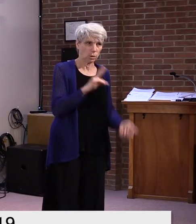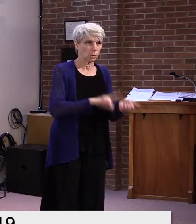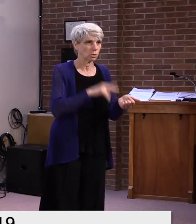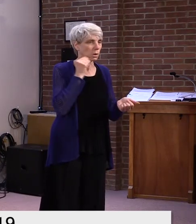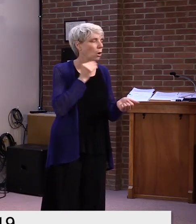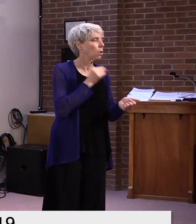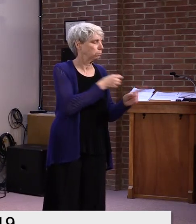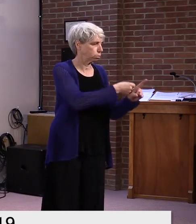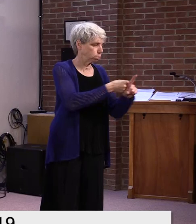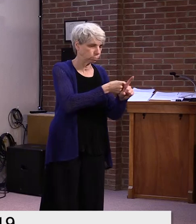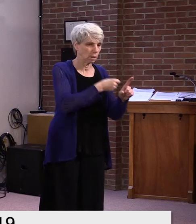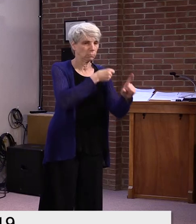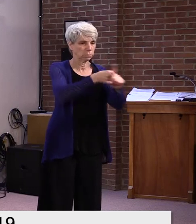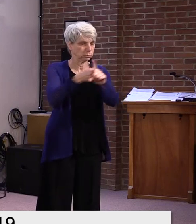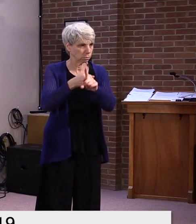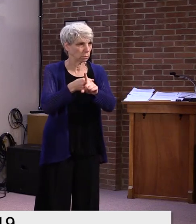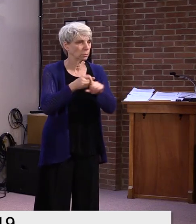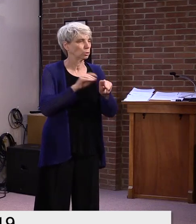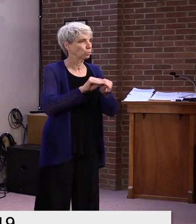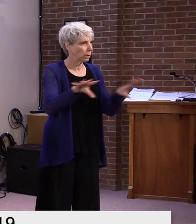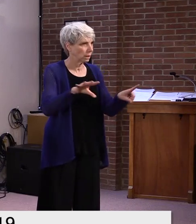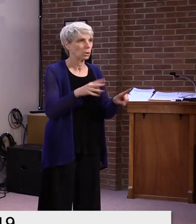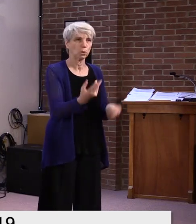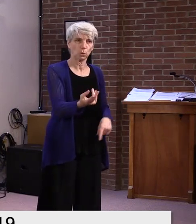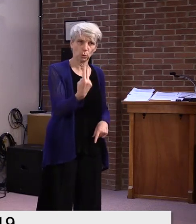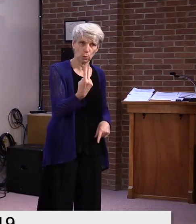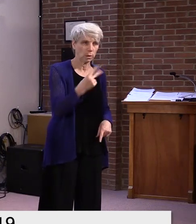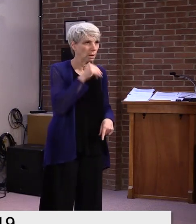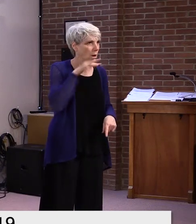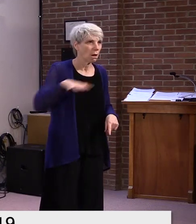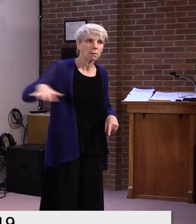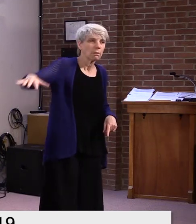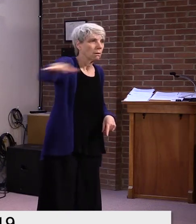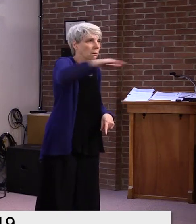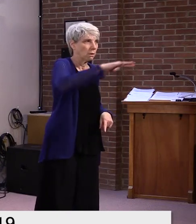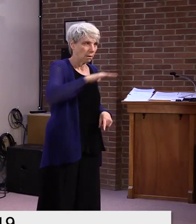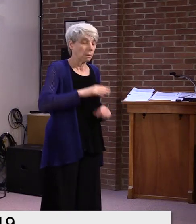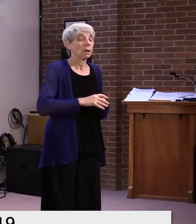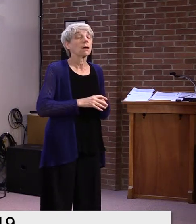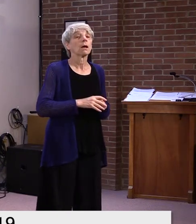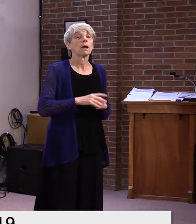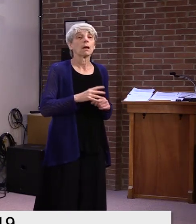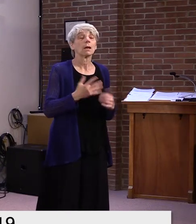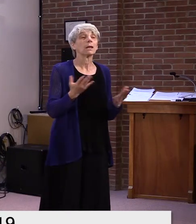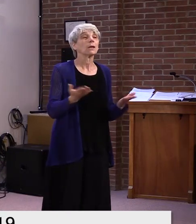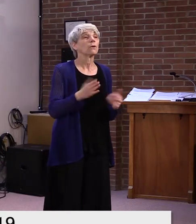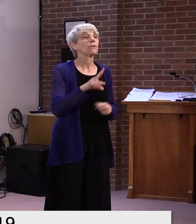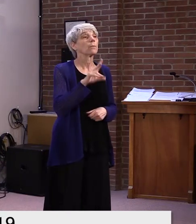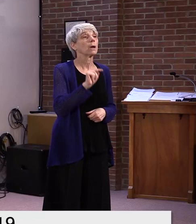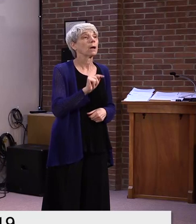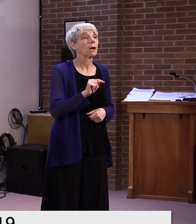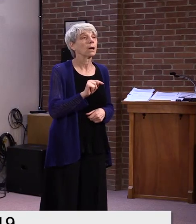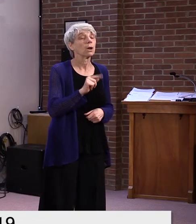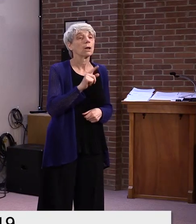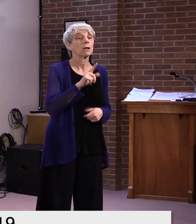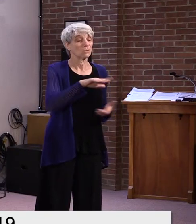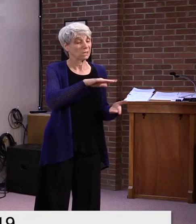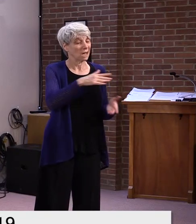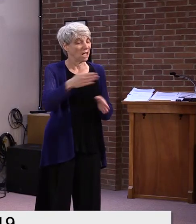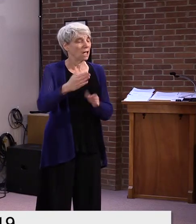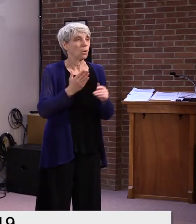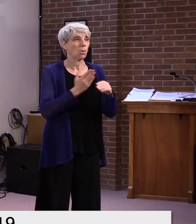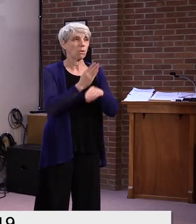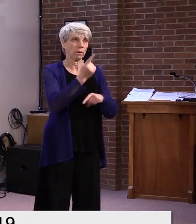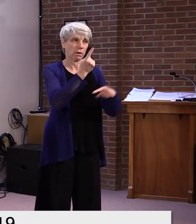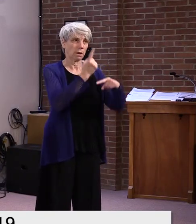hundreds existing in this state. Over half of our deaths from coronavirus occurred in long-term care